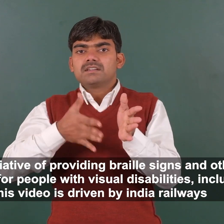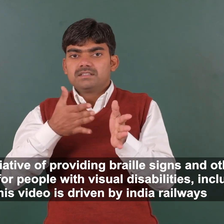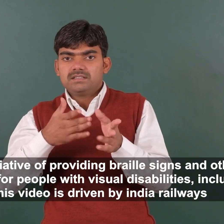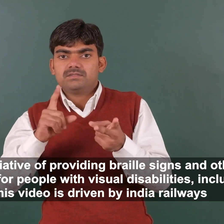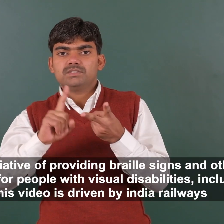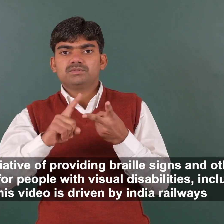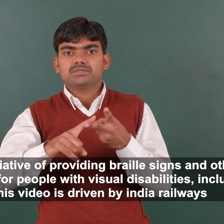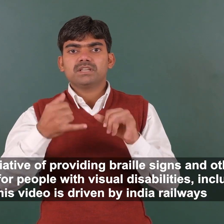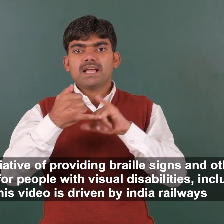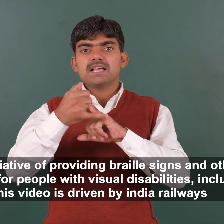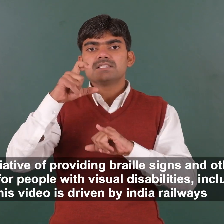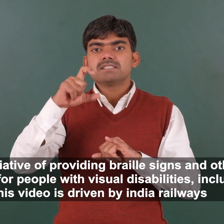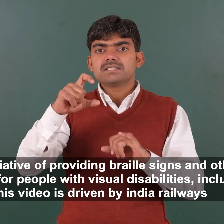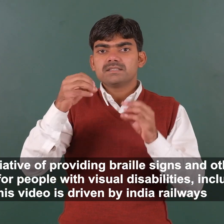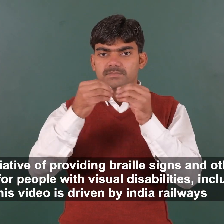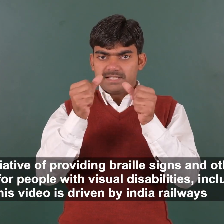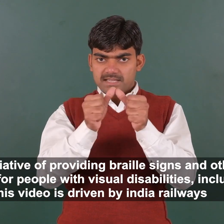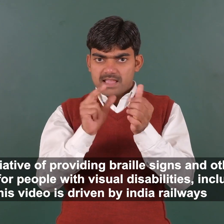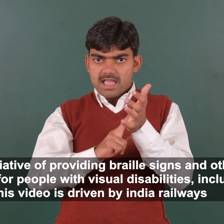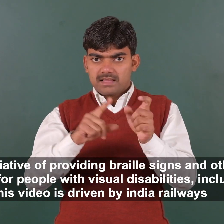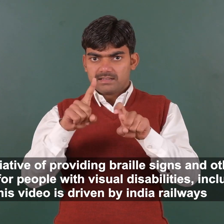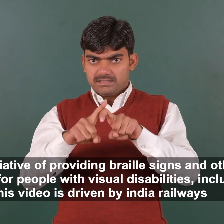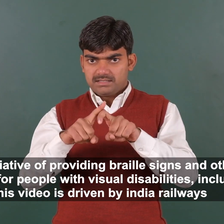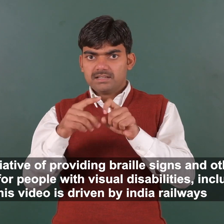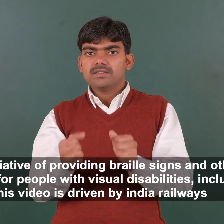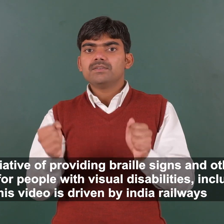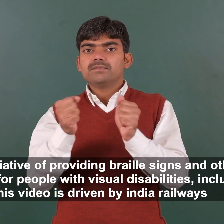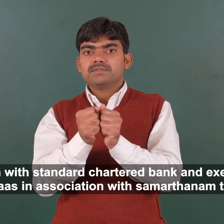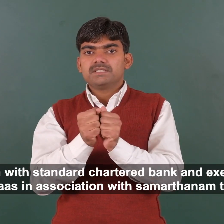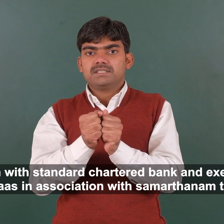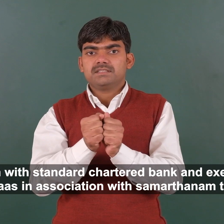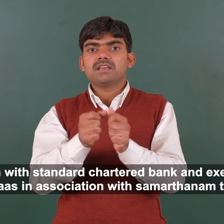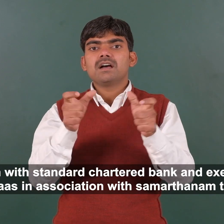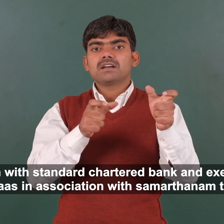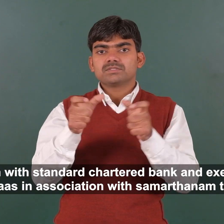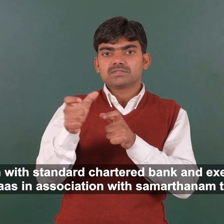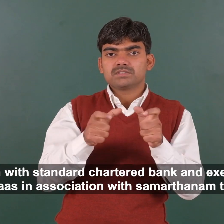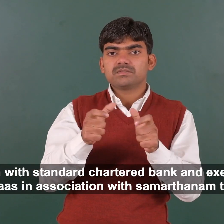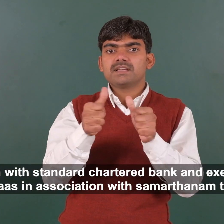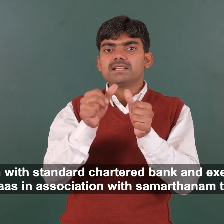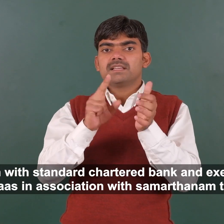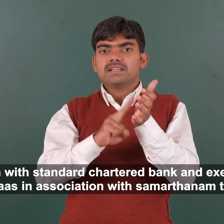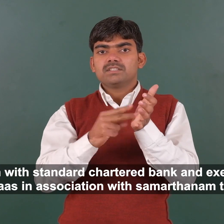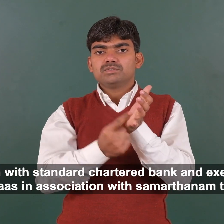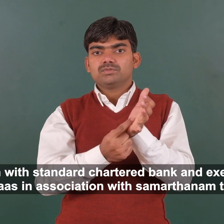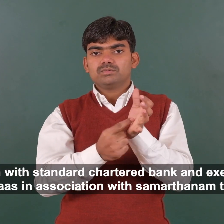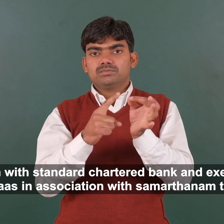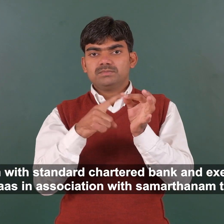including this video, is driven by Indian Railways in association with Standard Chartered Bank